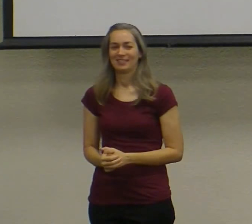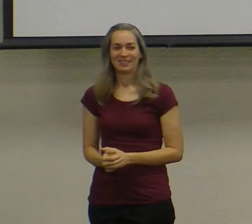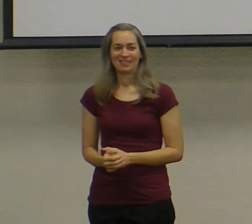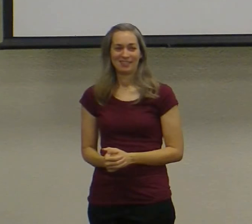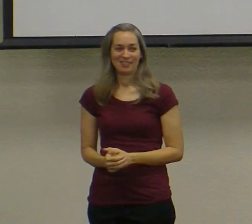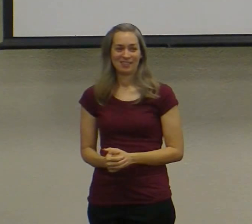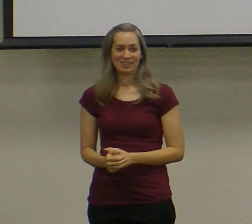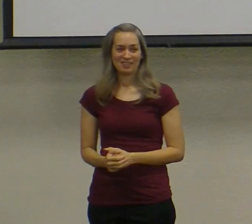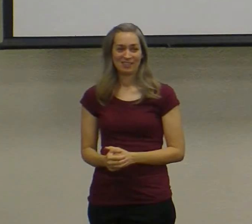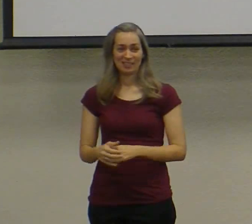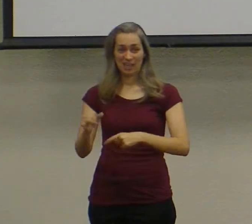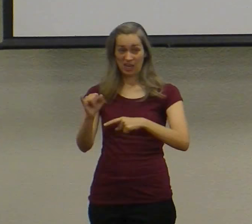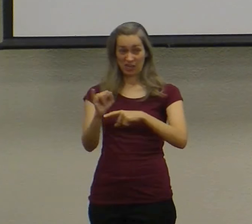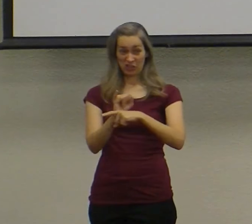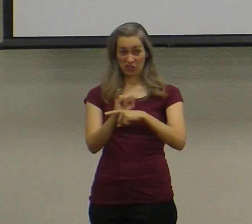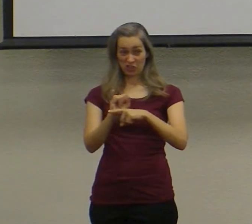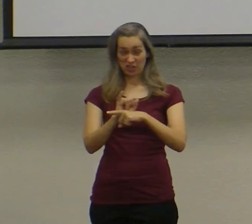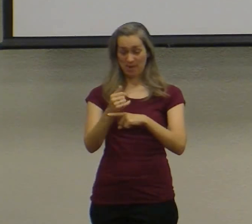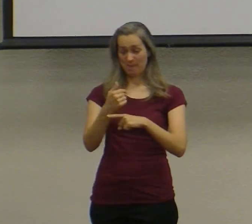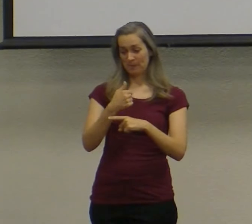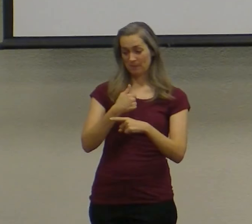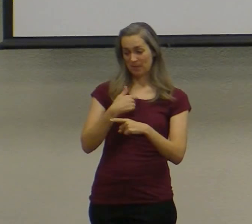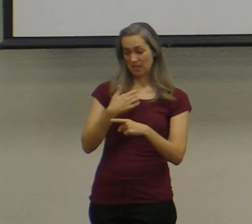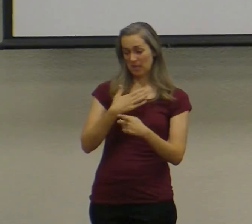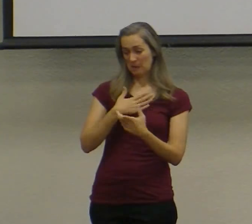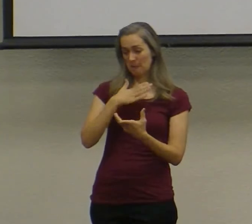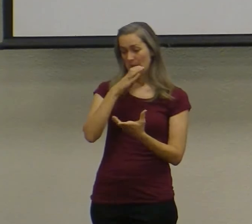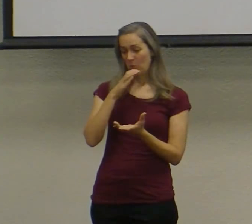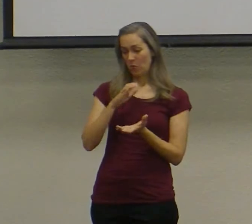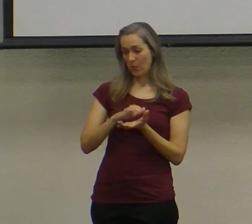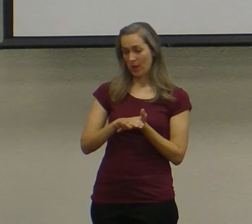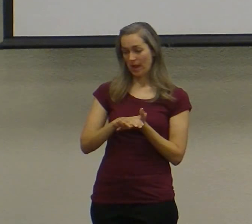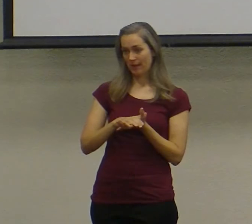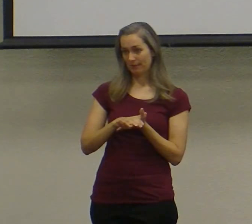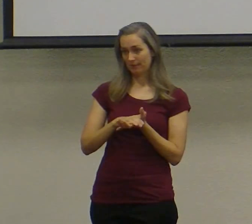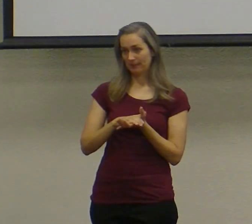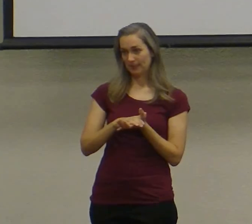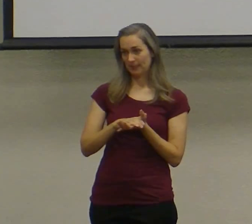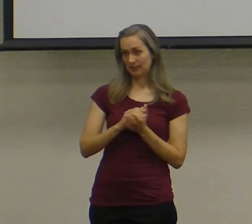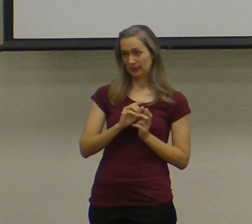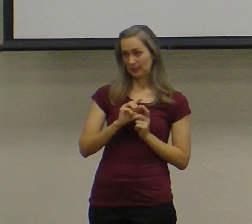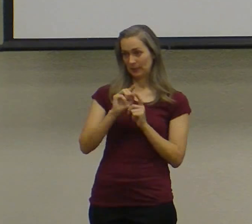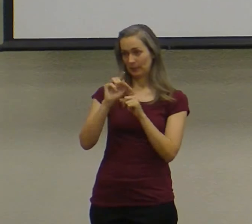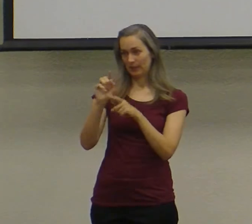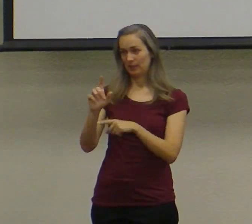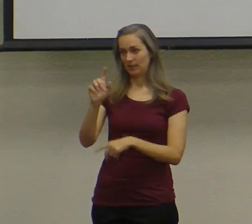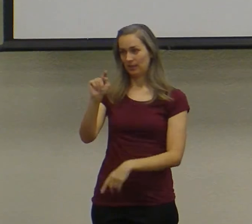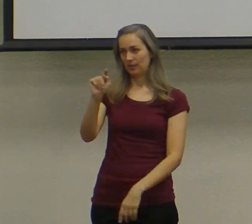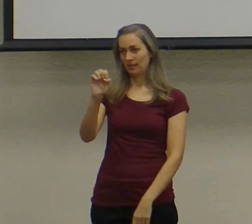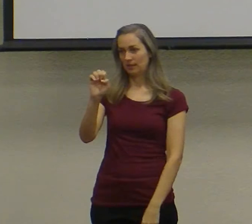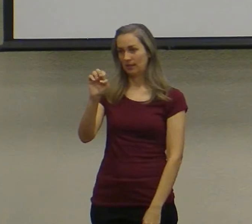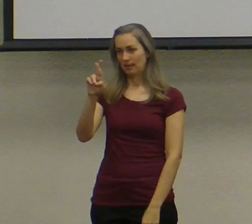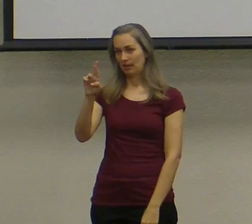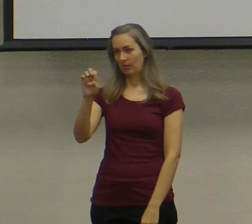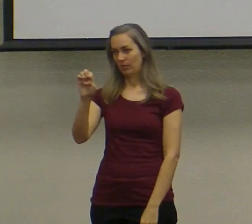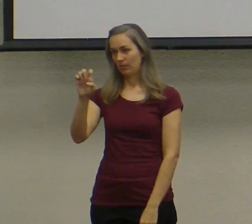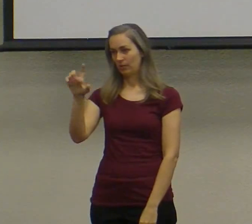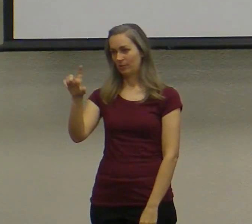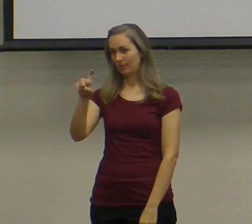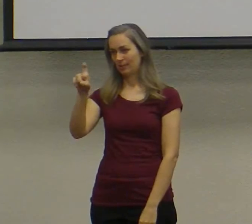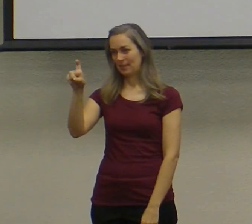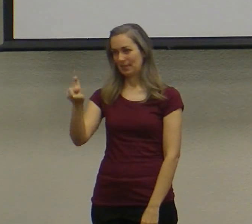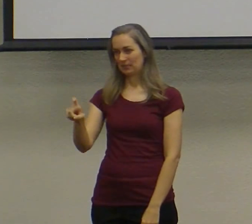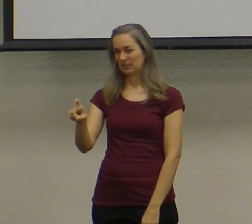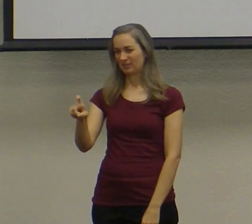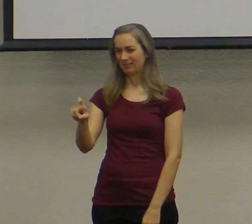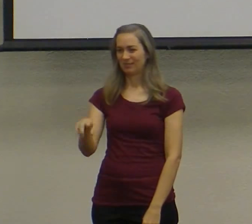So, for the internship, me and my wife got an opportunity to go to Terrell, Texas, which is about 30 minutes